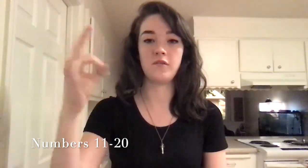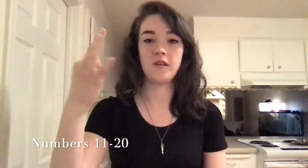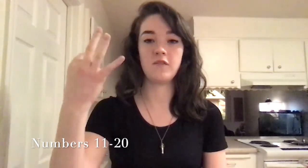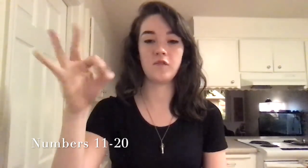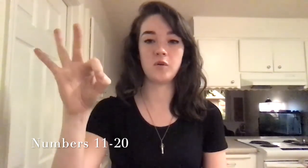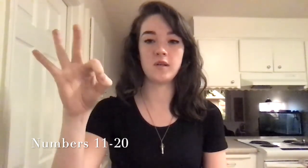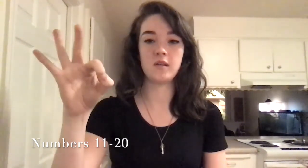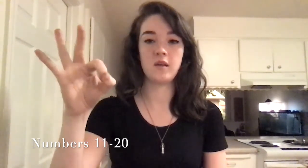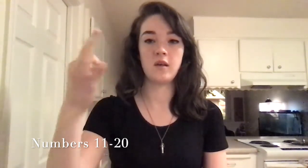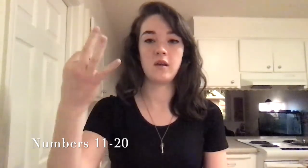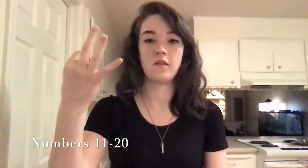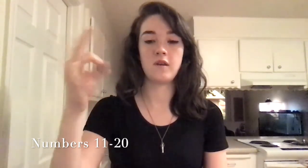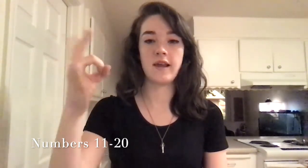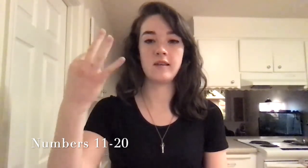it forward for 19.